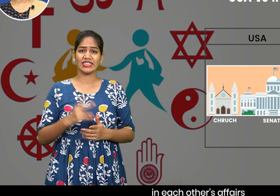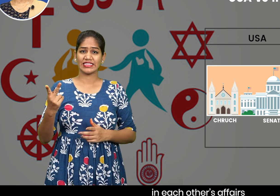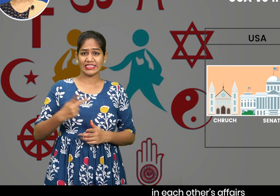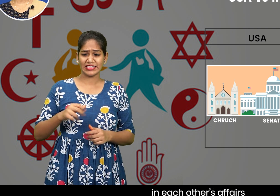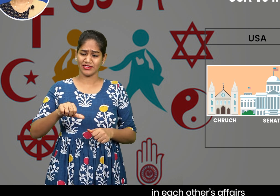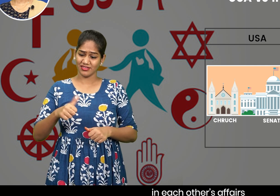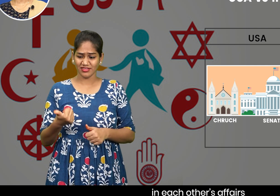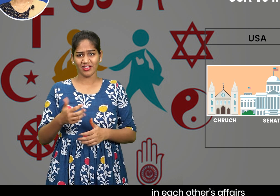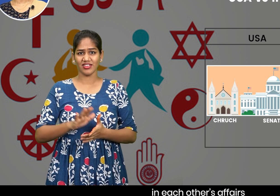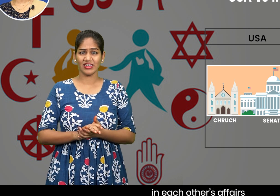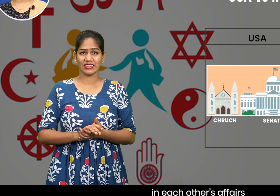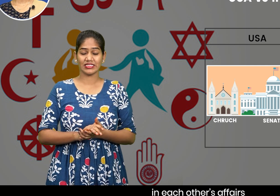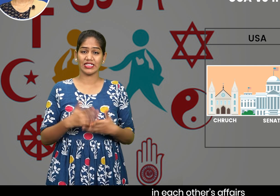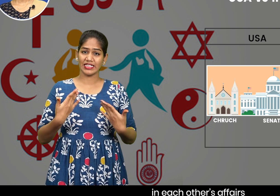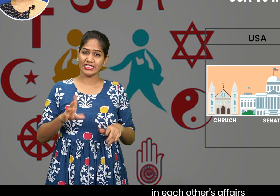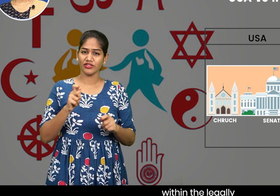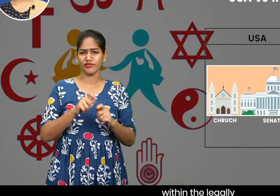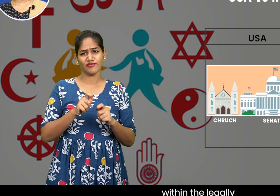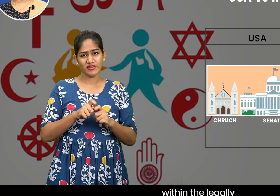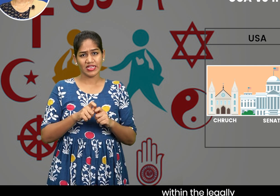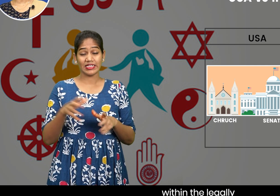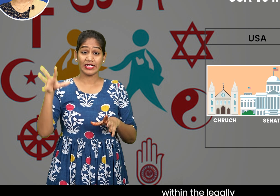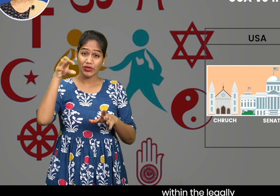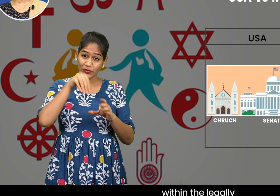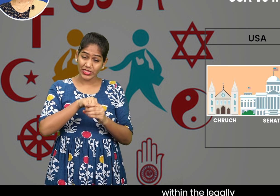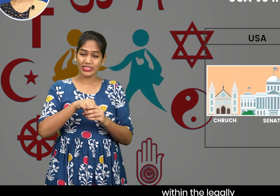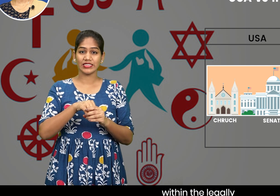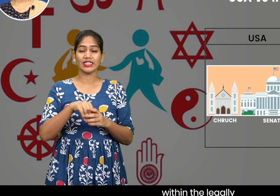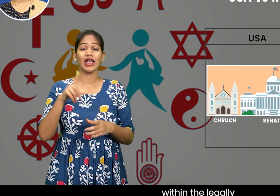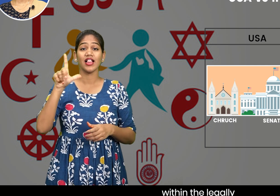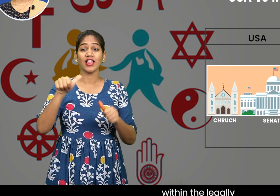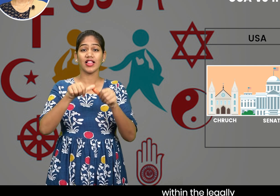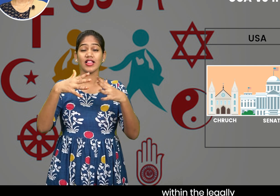each other's affairs within the legally